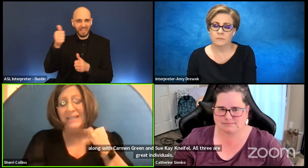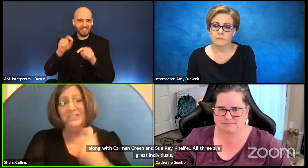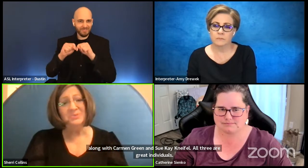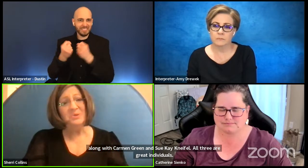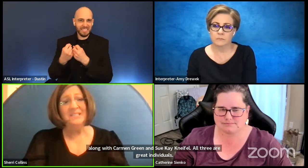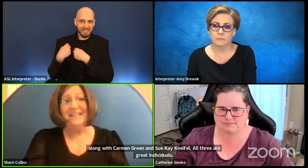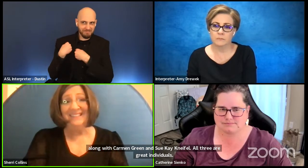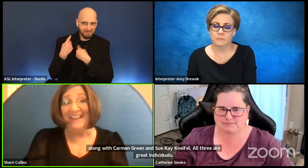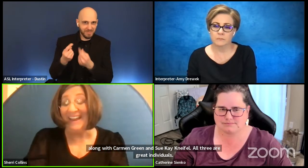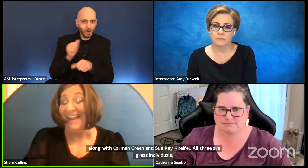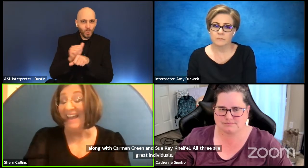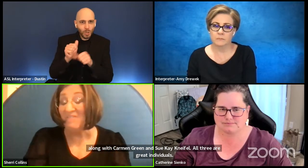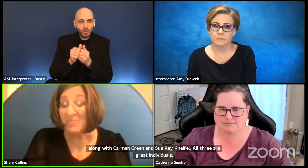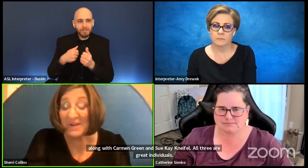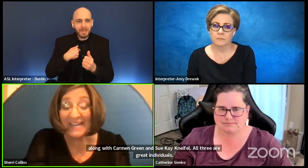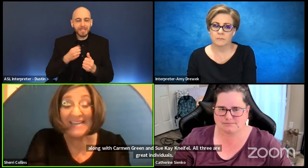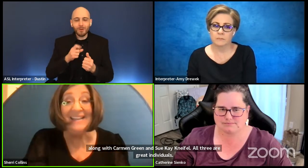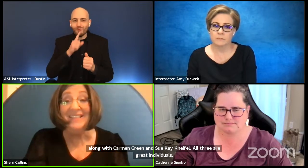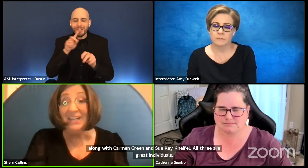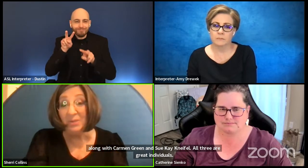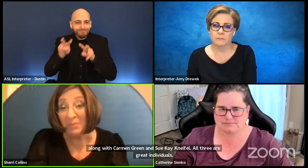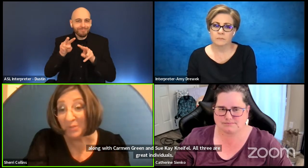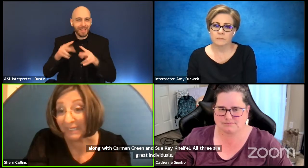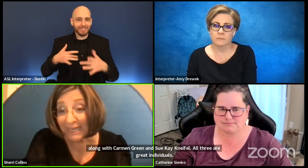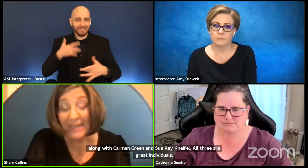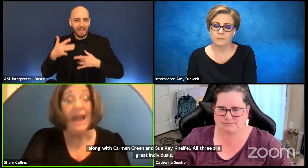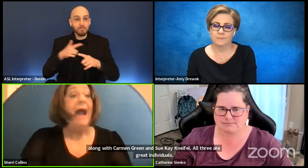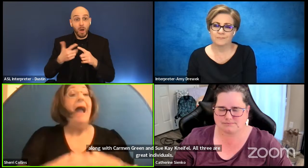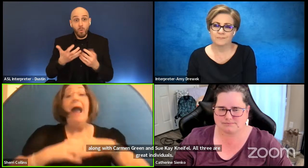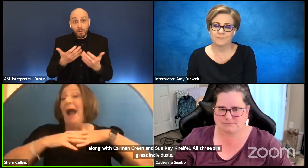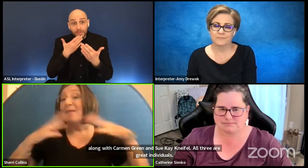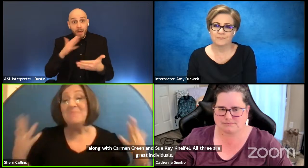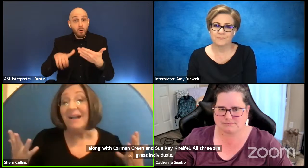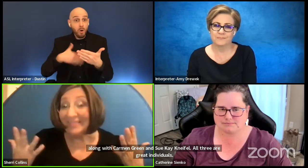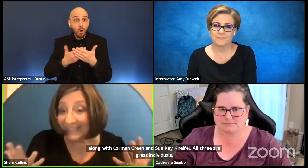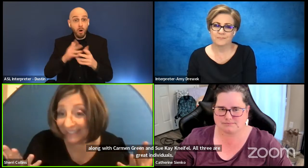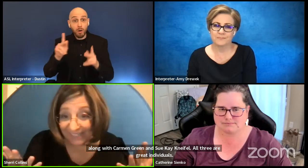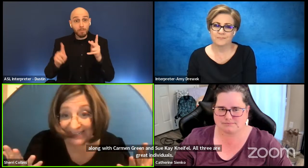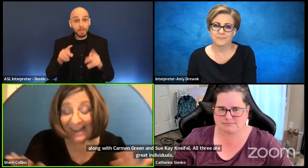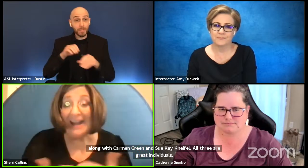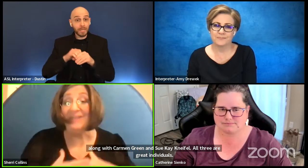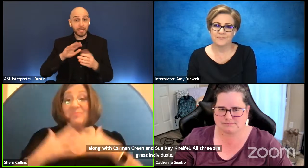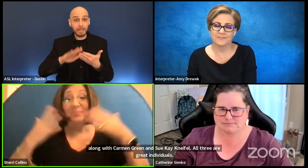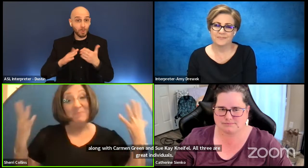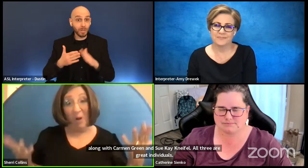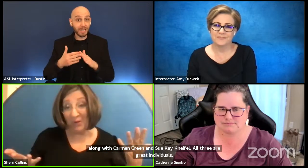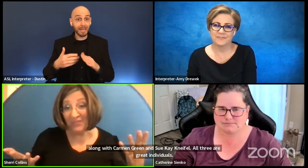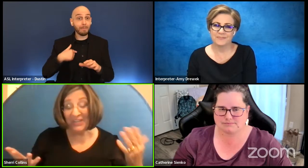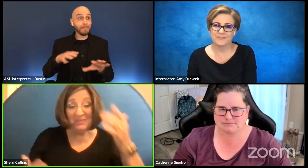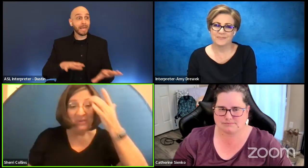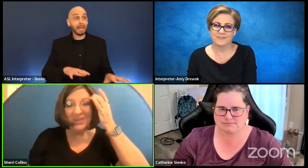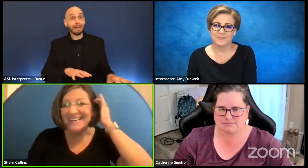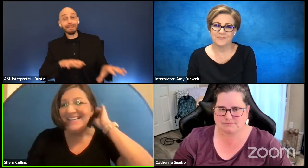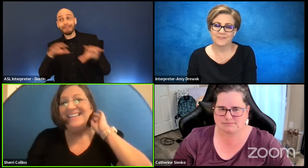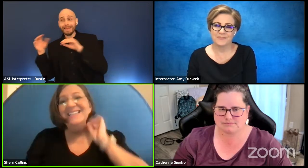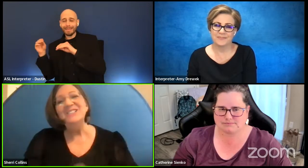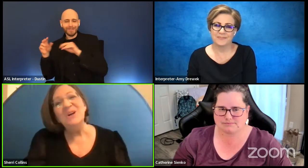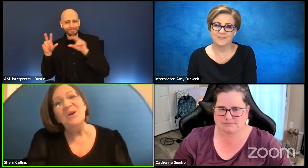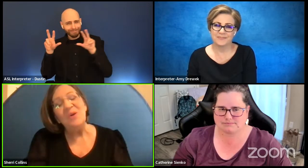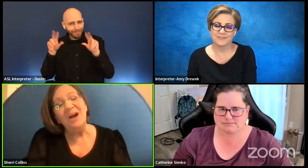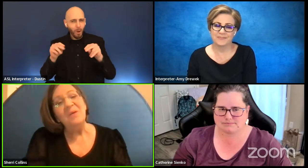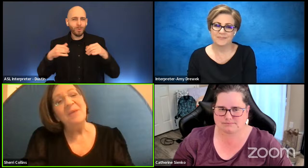excited, but I just wanted to thank everybody in the community. I'm not leaving. I'll be part of the